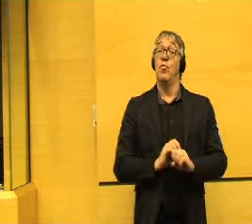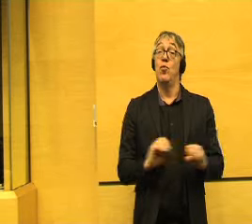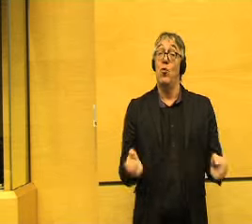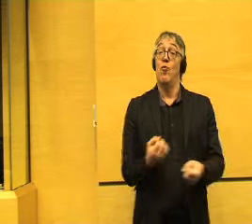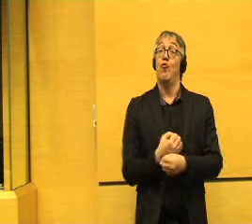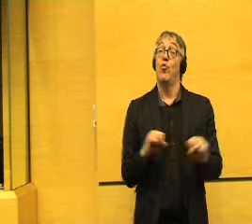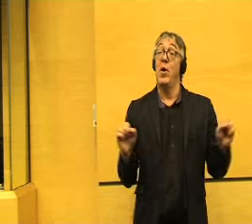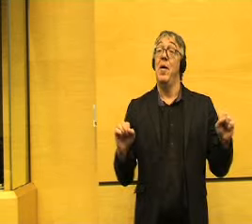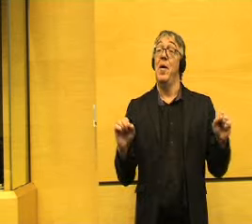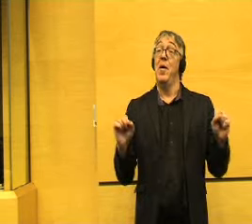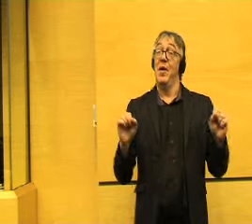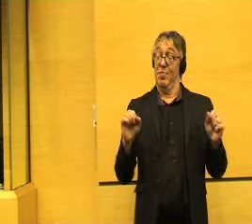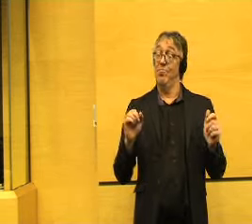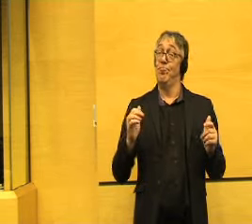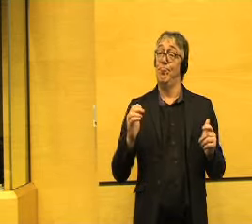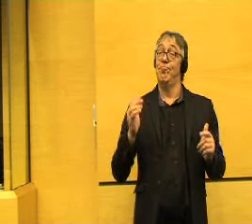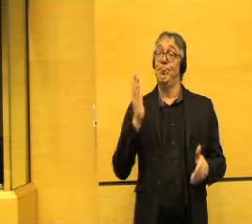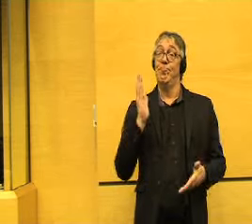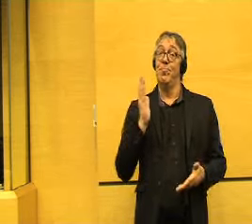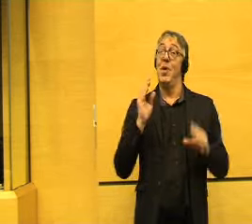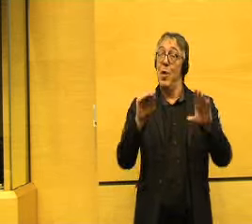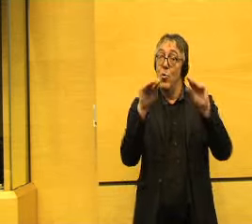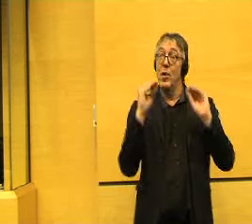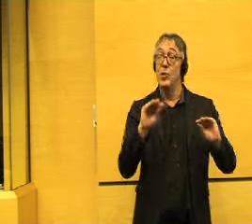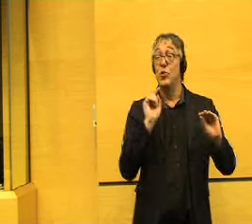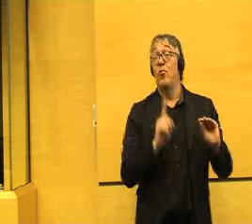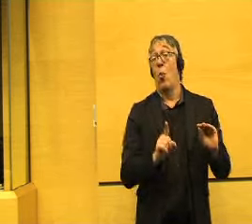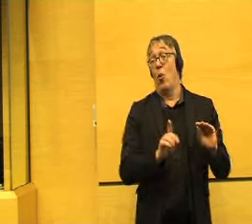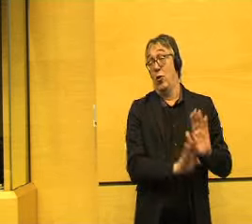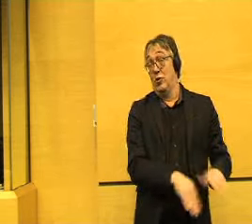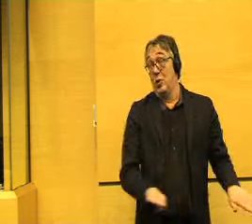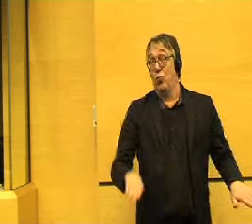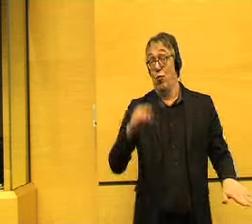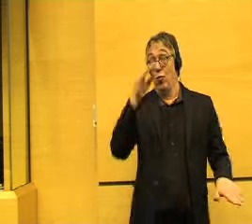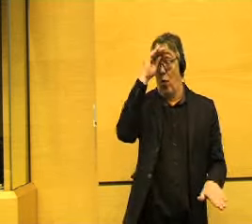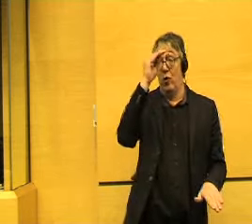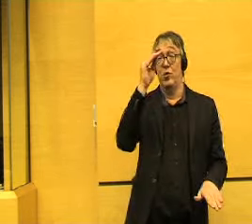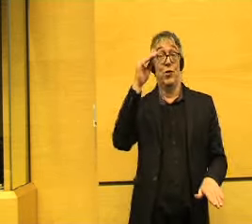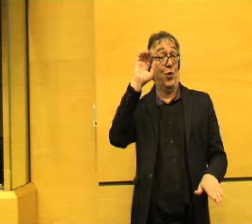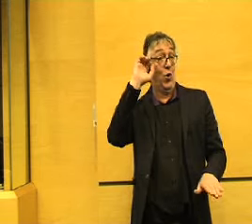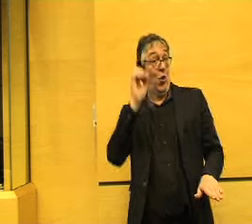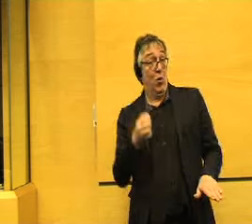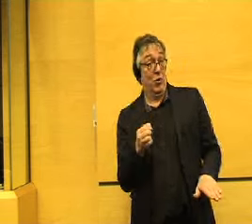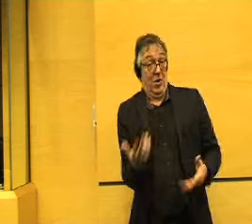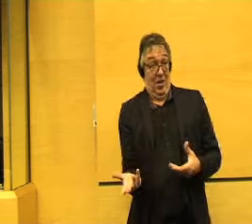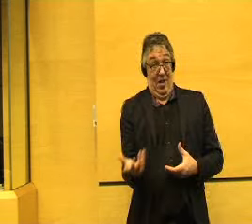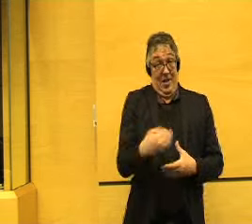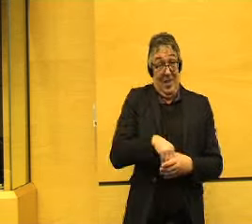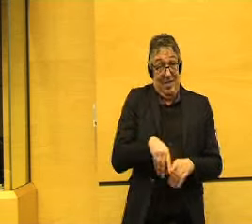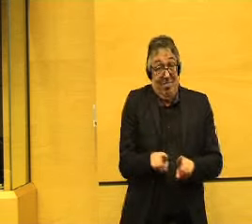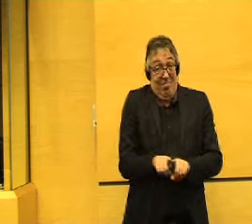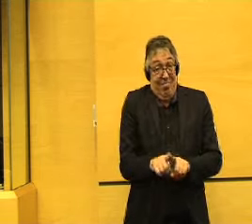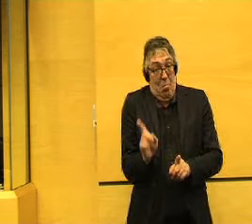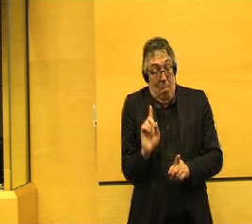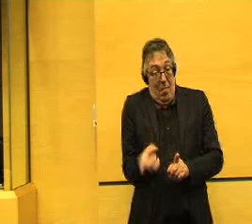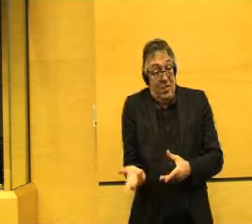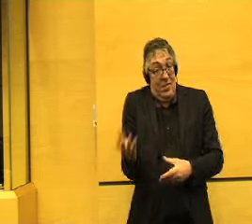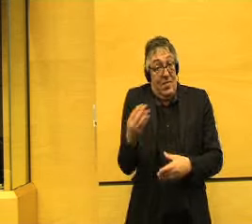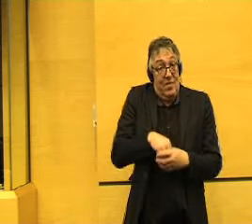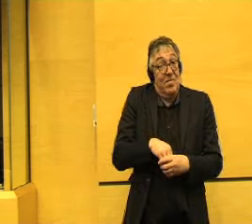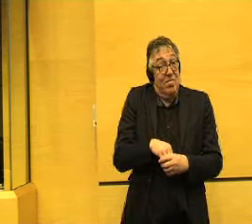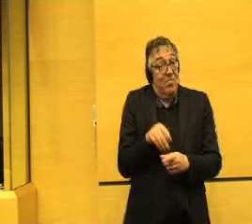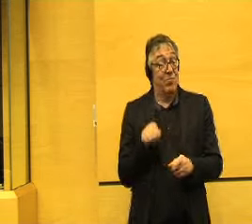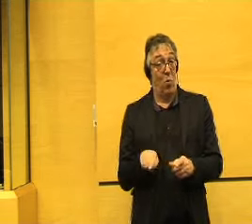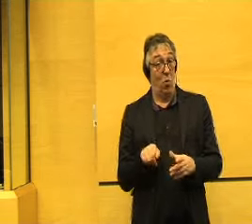for children, boys and girls, and this obviously also must be